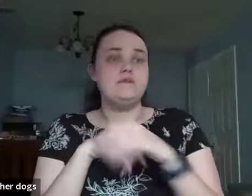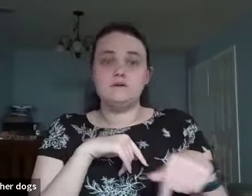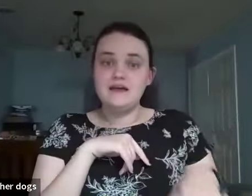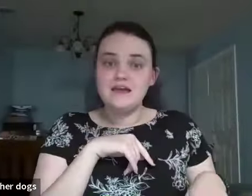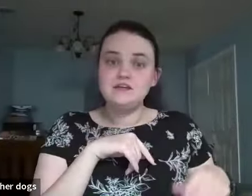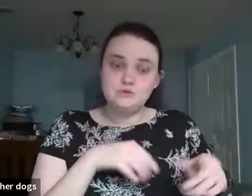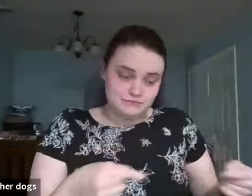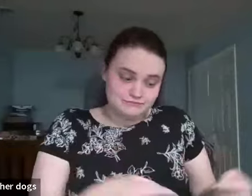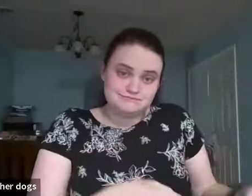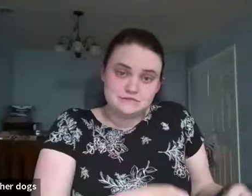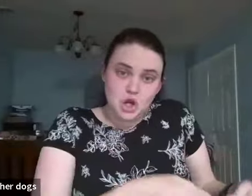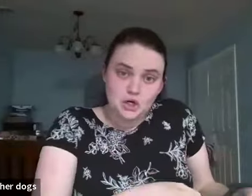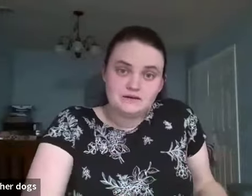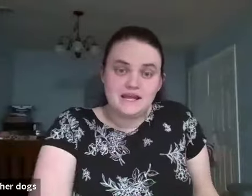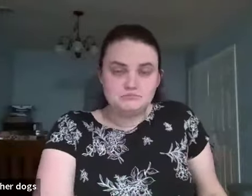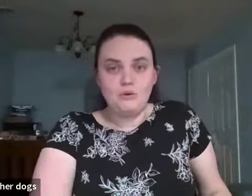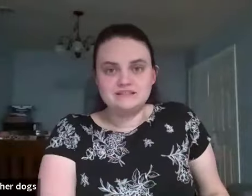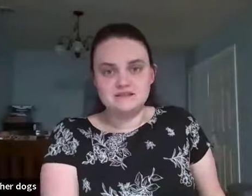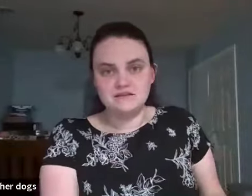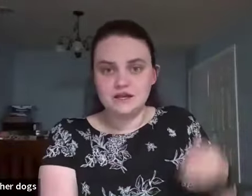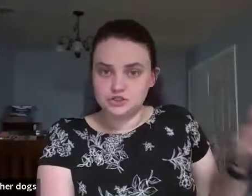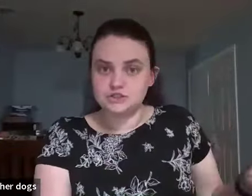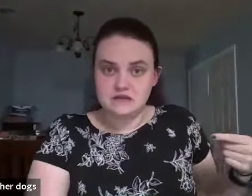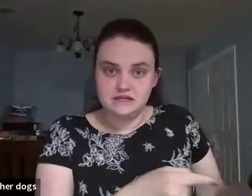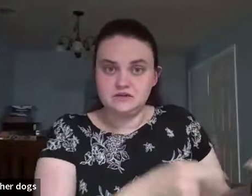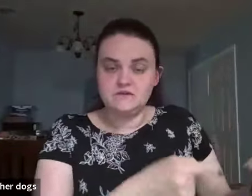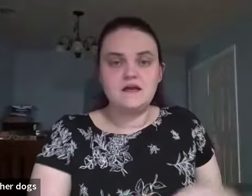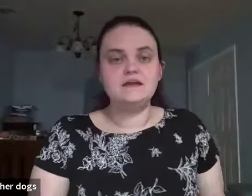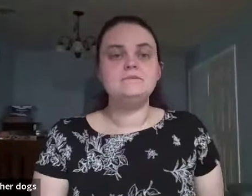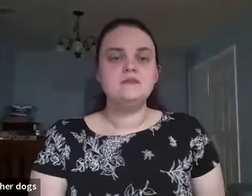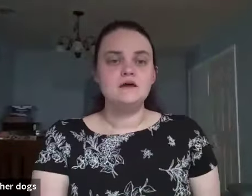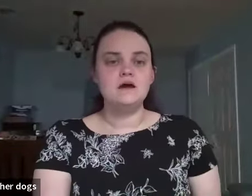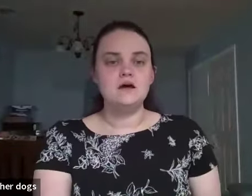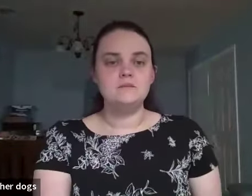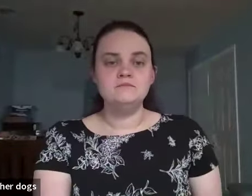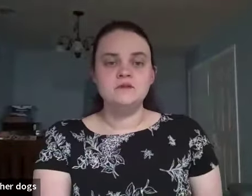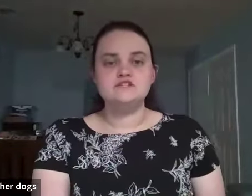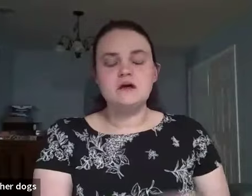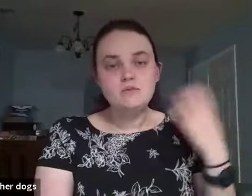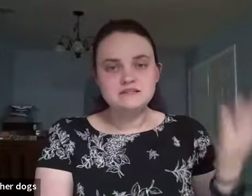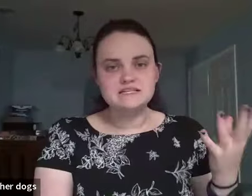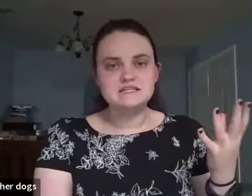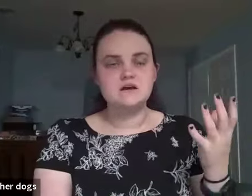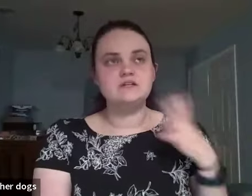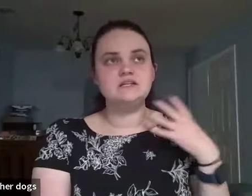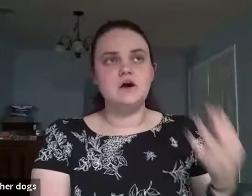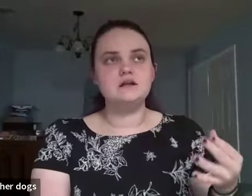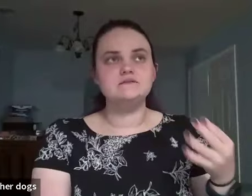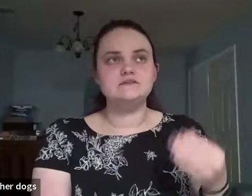or their leg. You can hurt and point to the leg or sign it near the leg. So that one takes care of a lot of